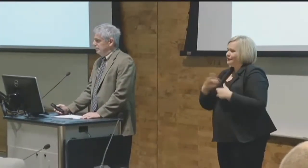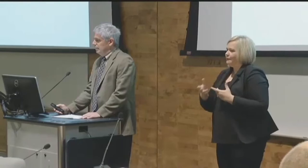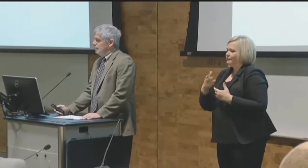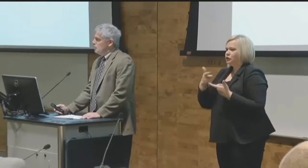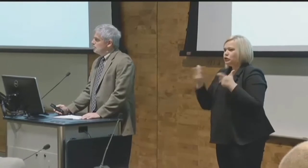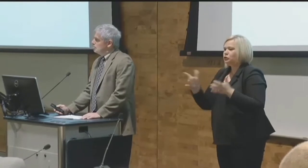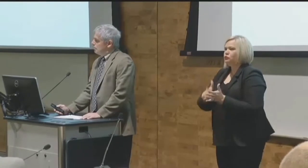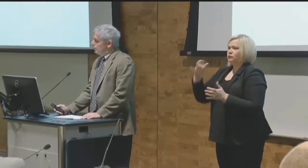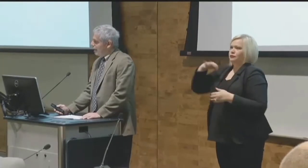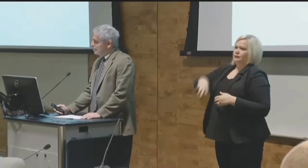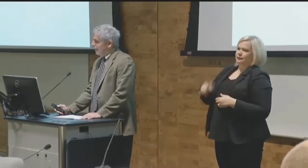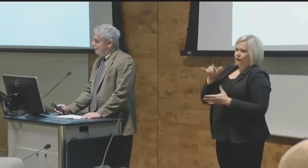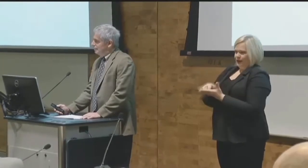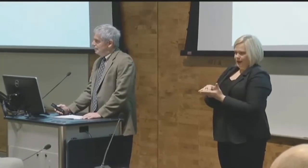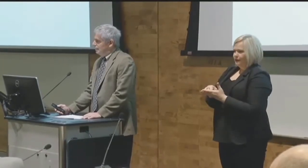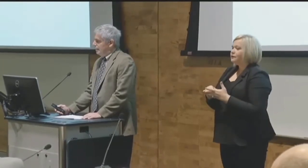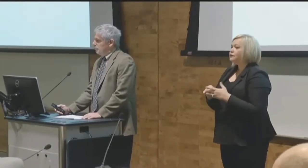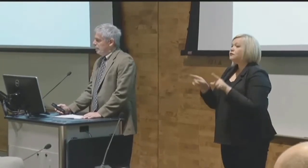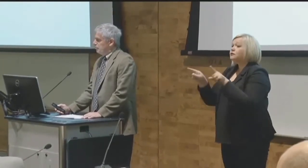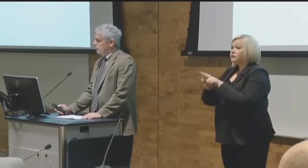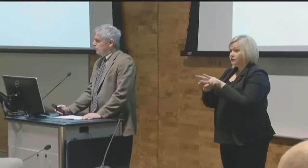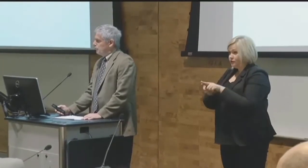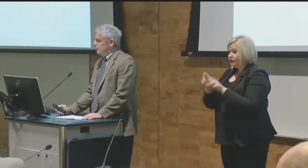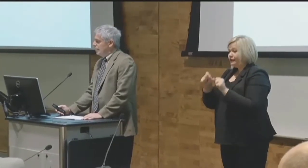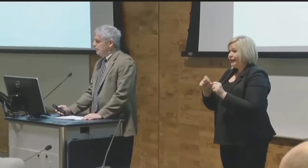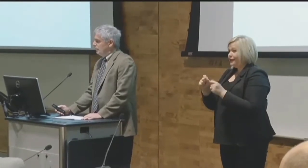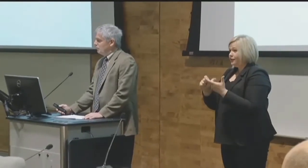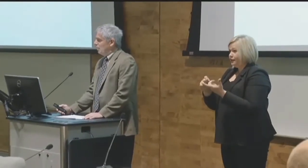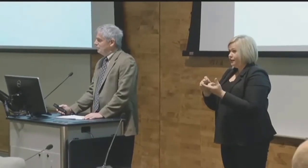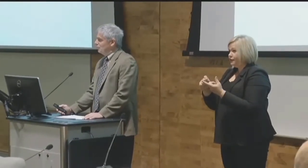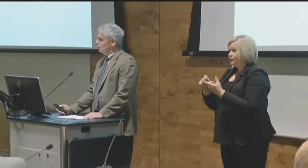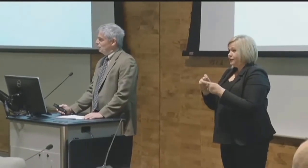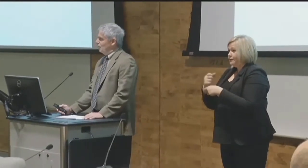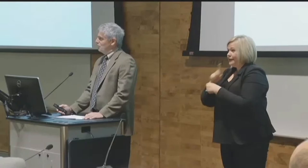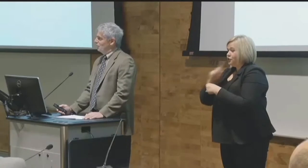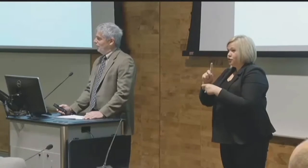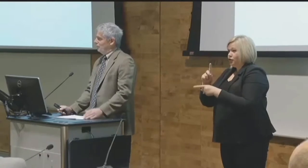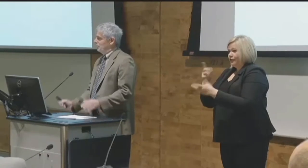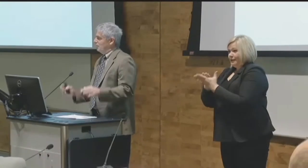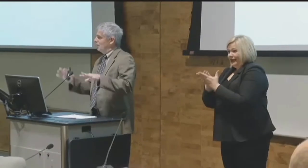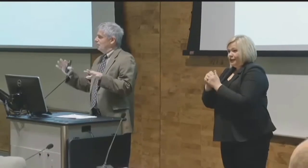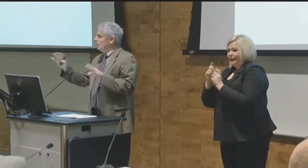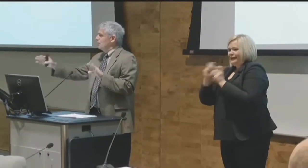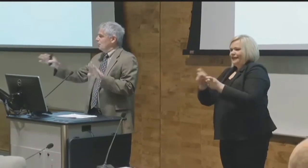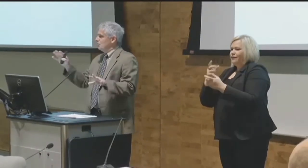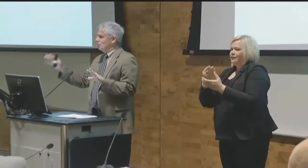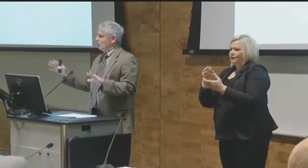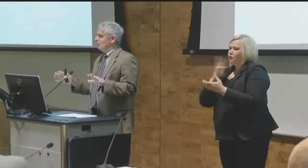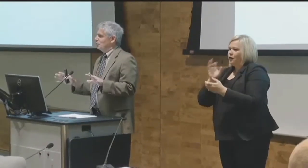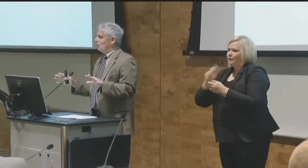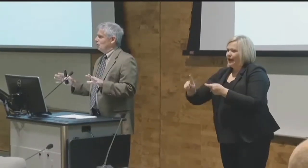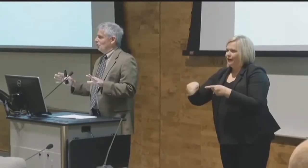them. On top of that, they would be able to improve the reliability of supply to existing customers in the area, because other